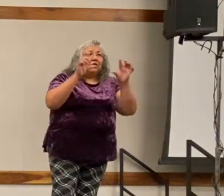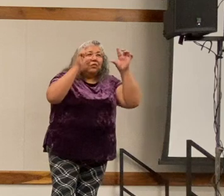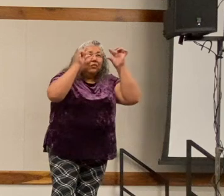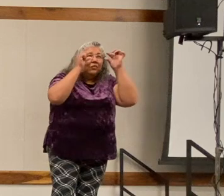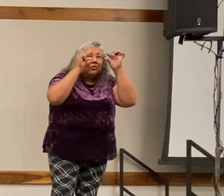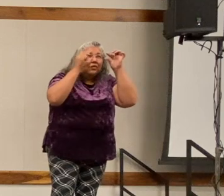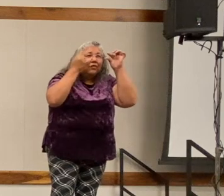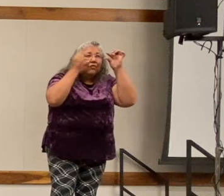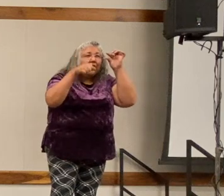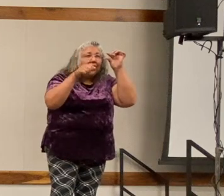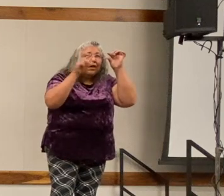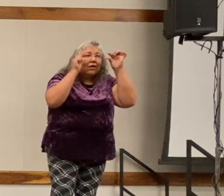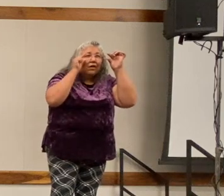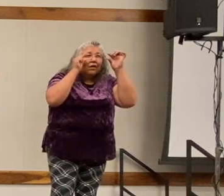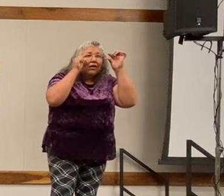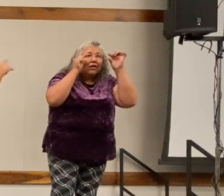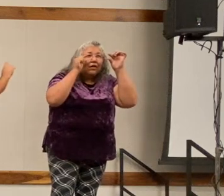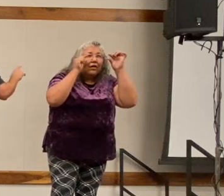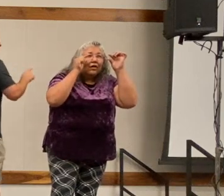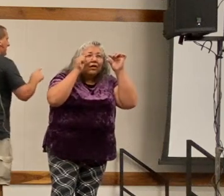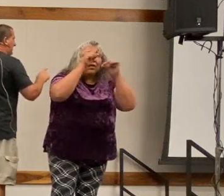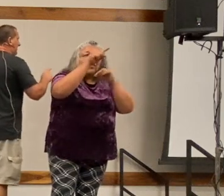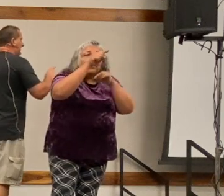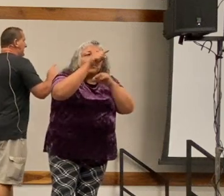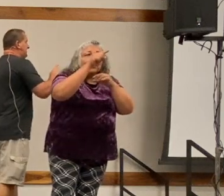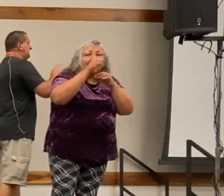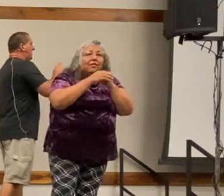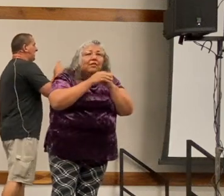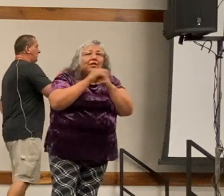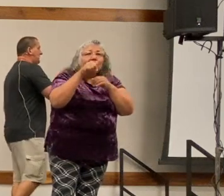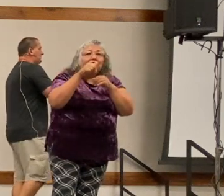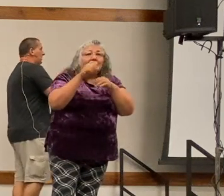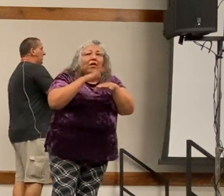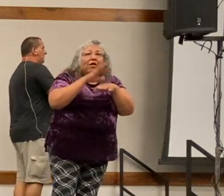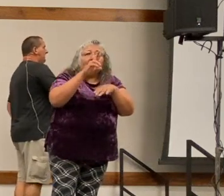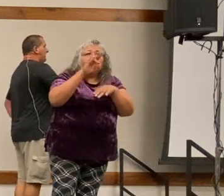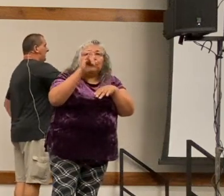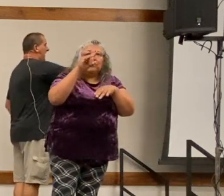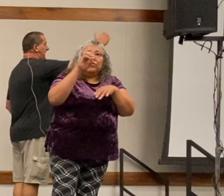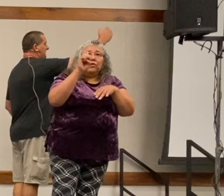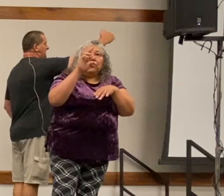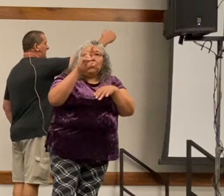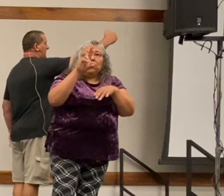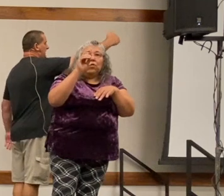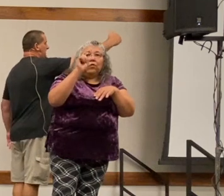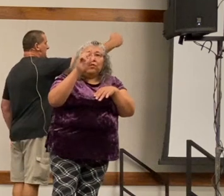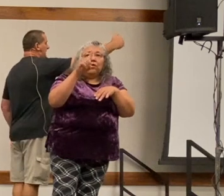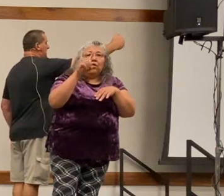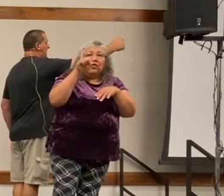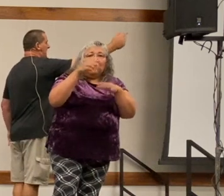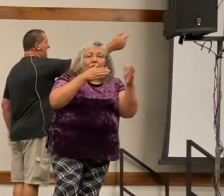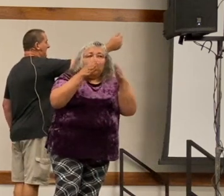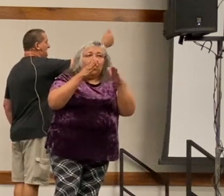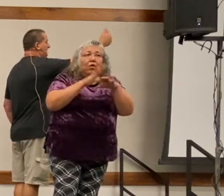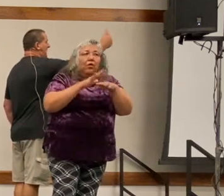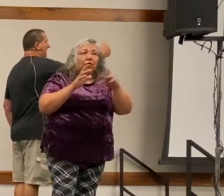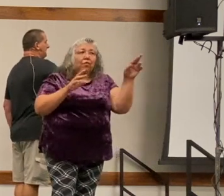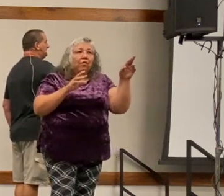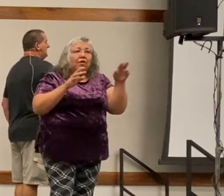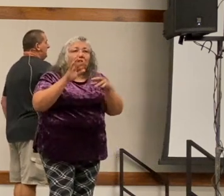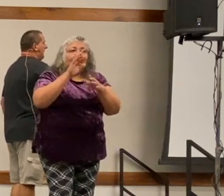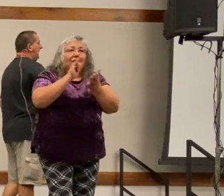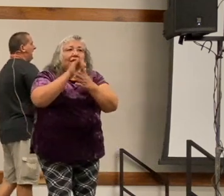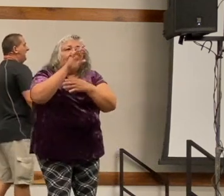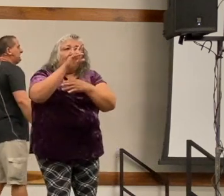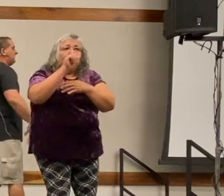can. And so this right here, this is on Ridge Road. And this road that you see on your right, that is